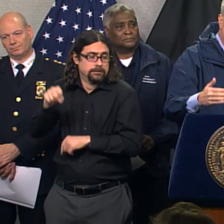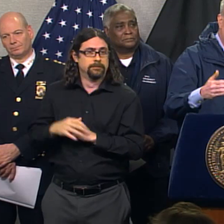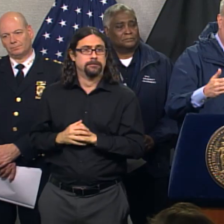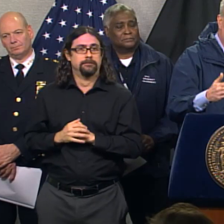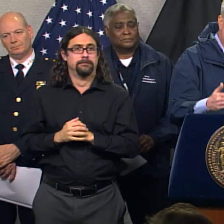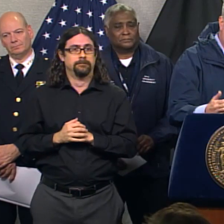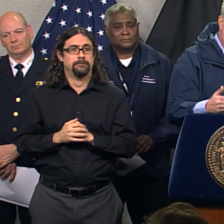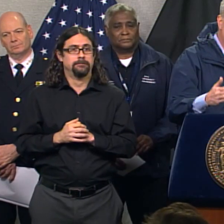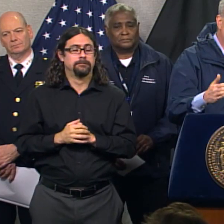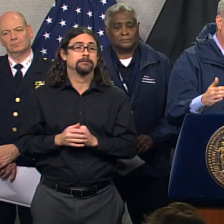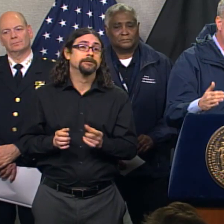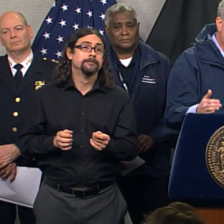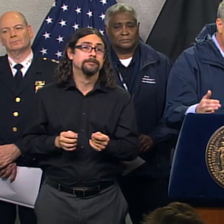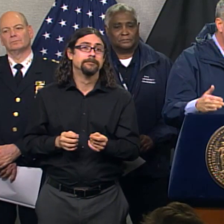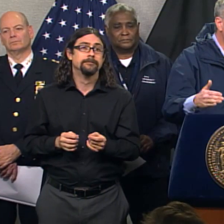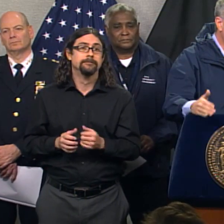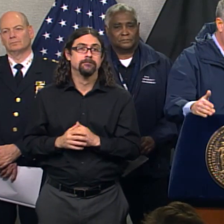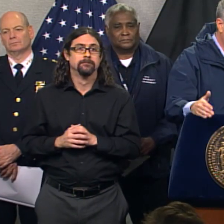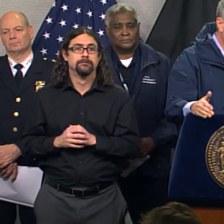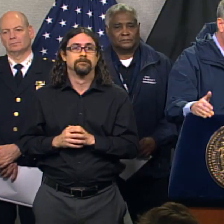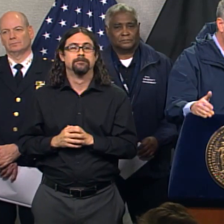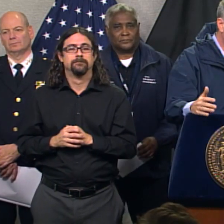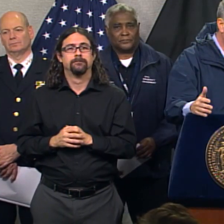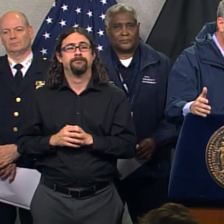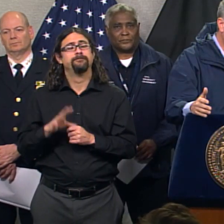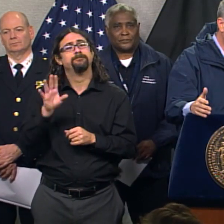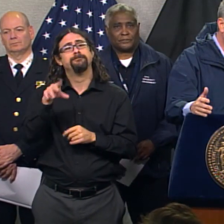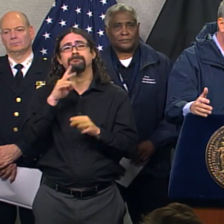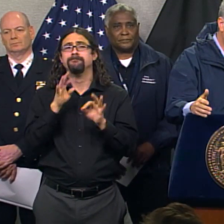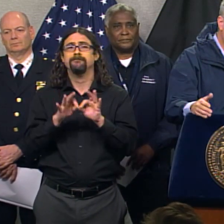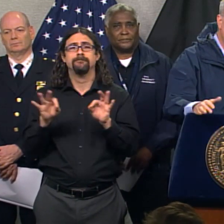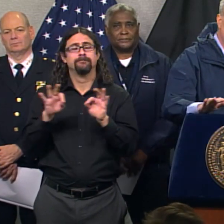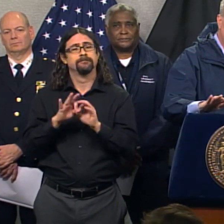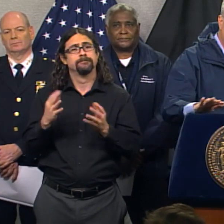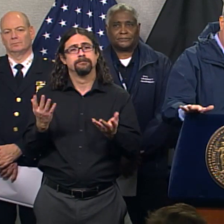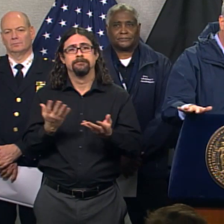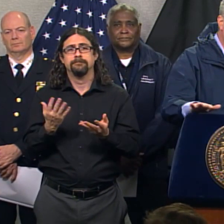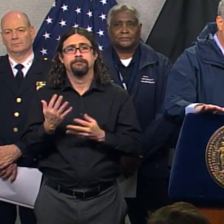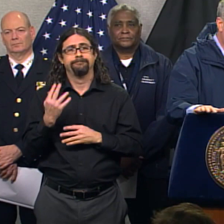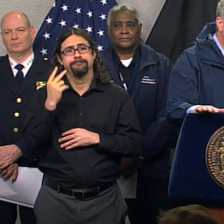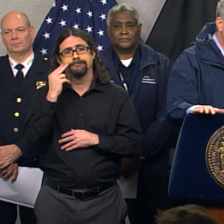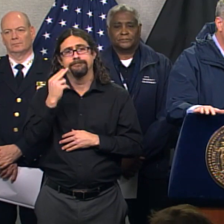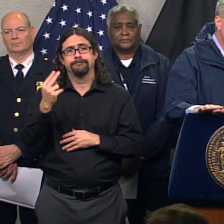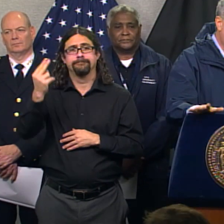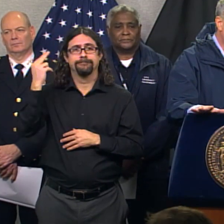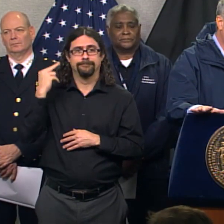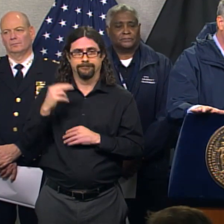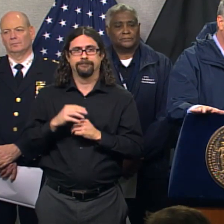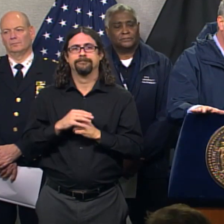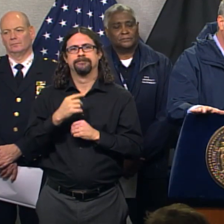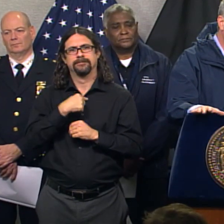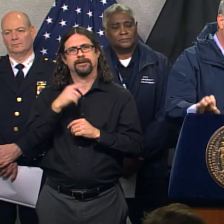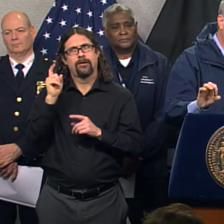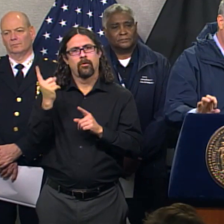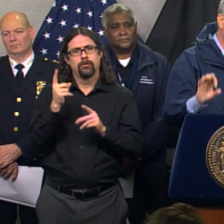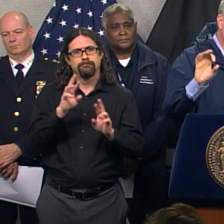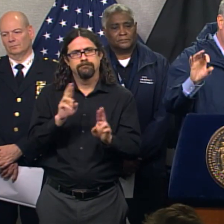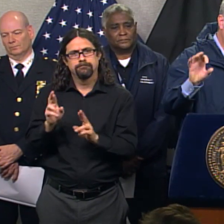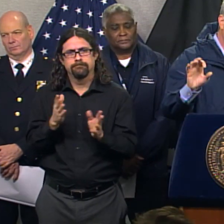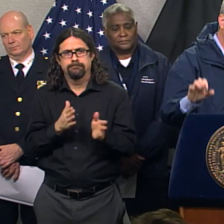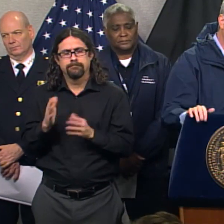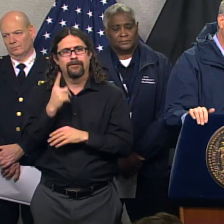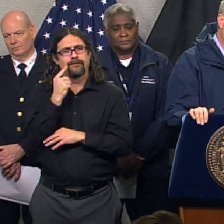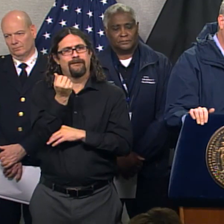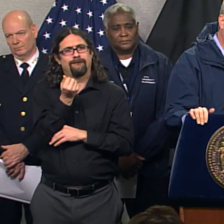history and plan for the potential of a few days of snow days each year. Thankfully, the last few years, we haven't had to use as many as